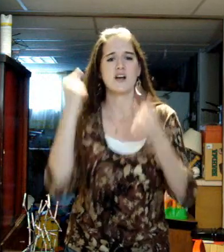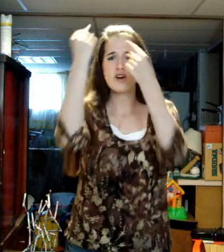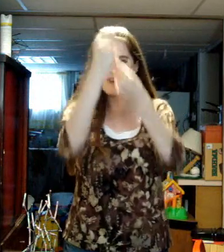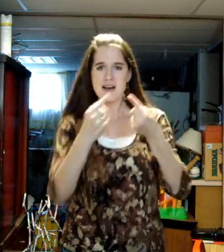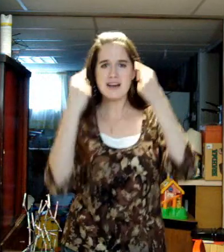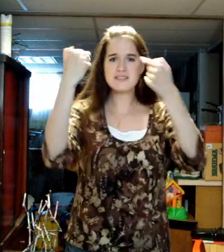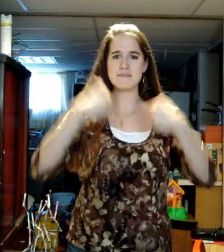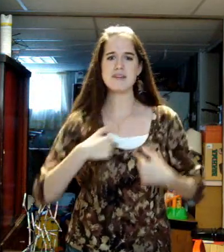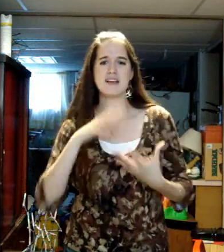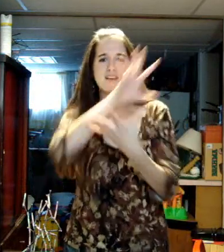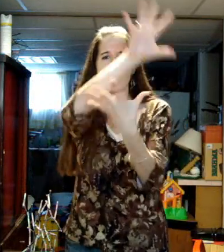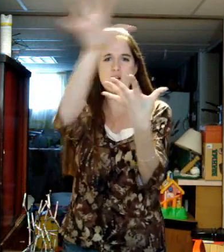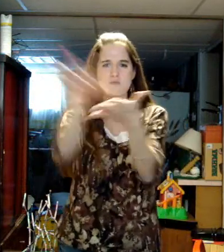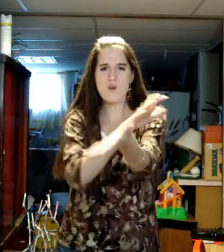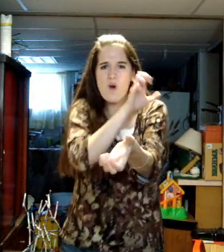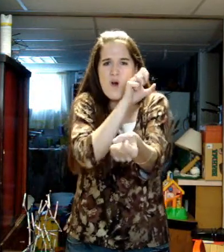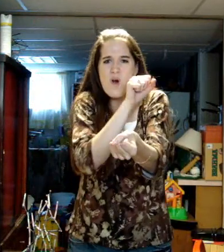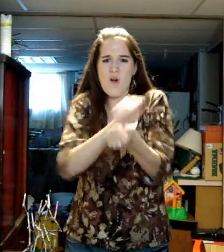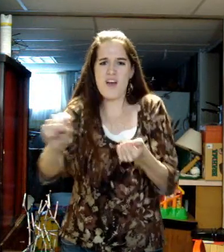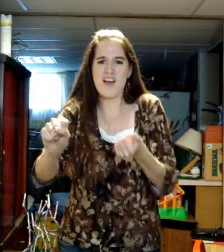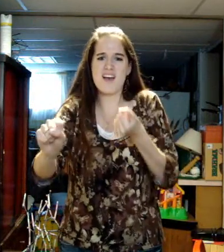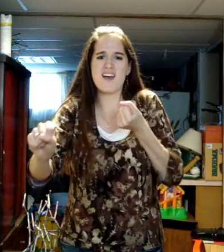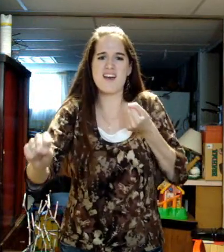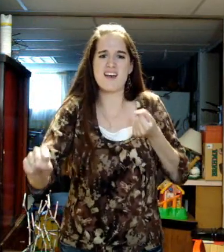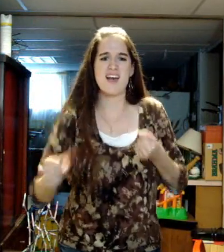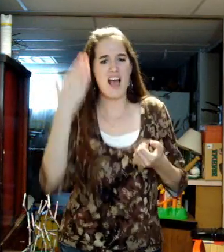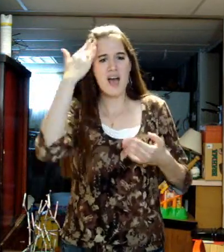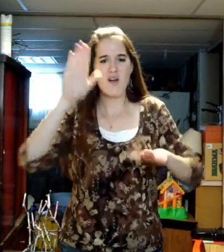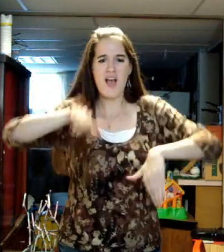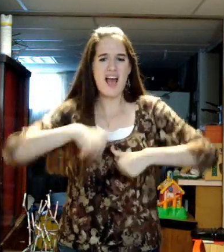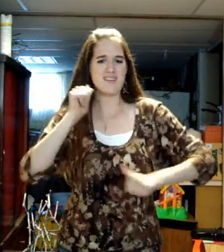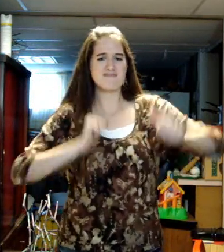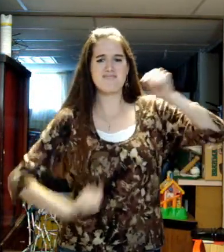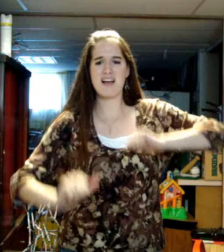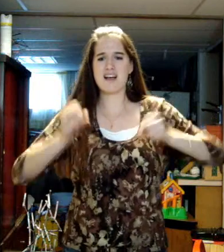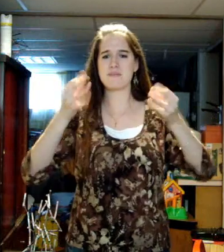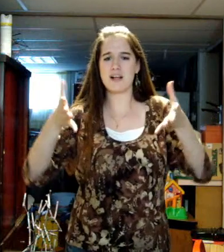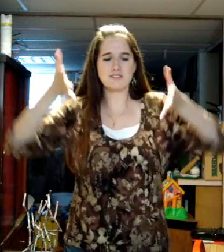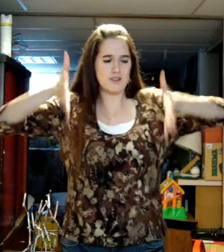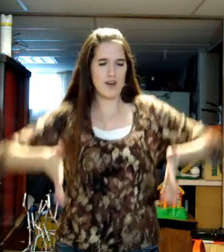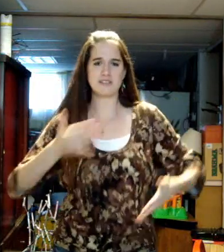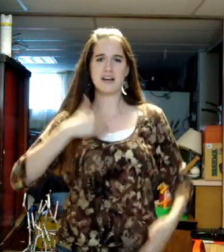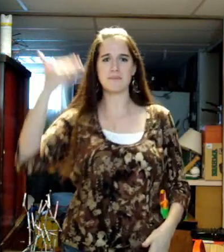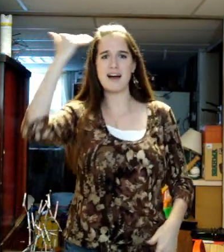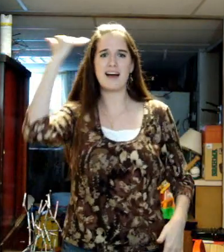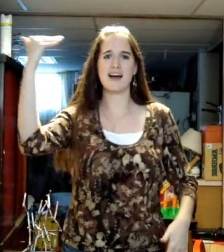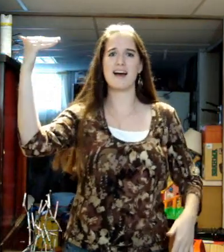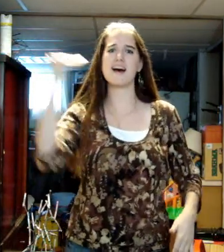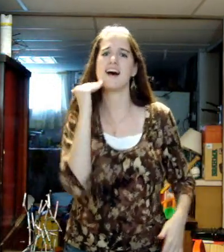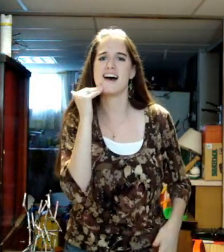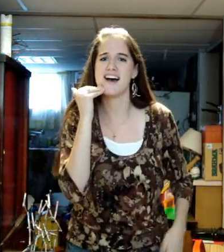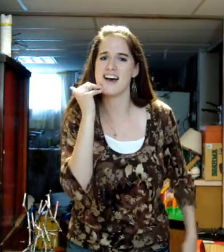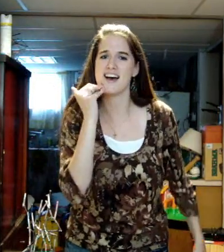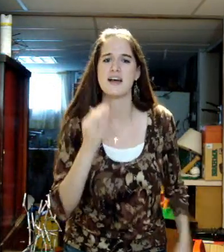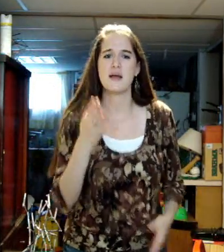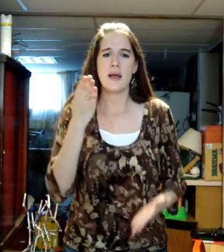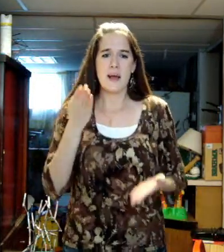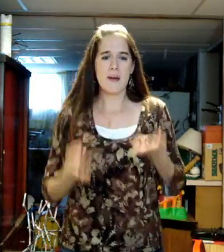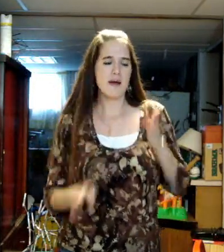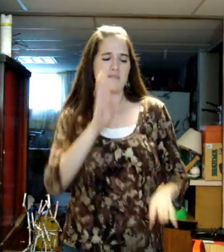don't need to cry Cause I don't know how to ever Can't close my head I must